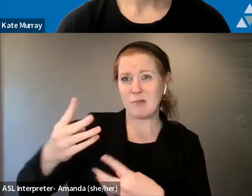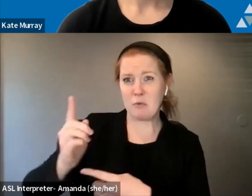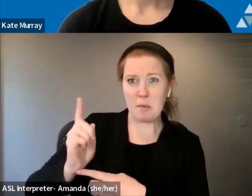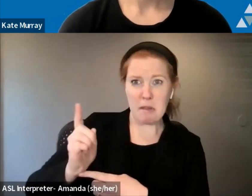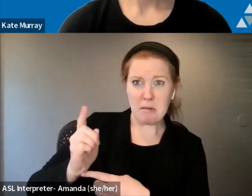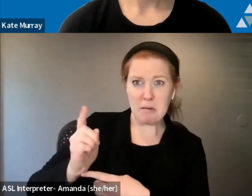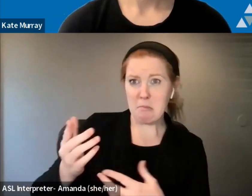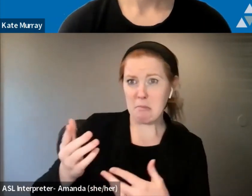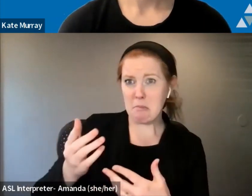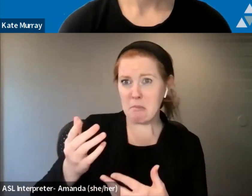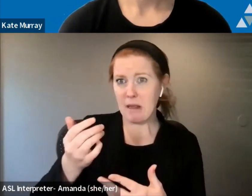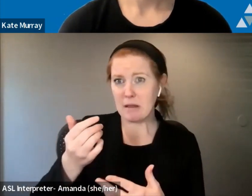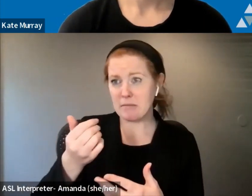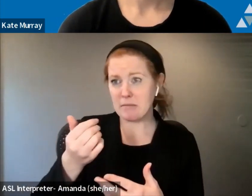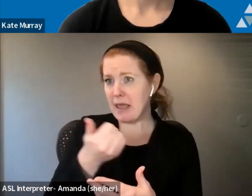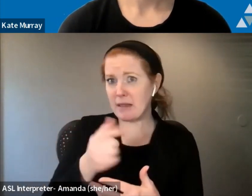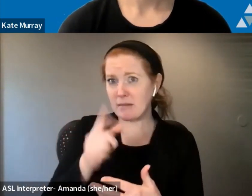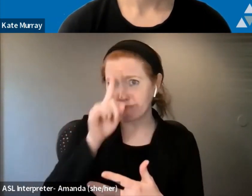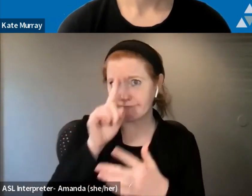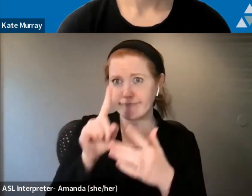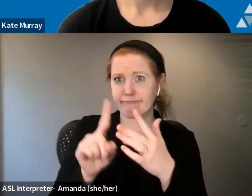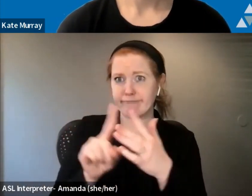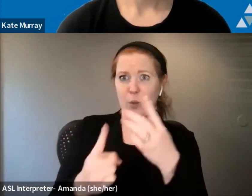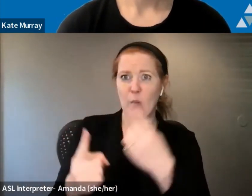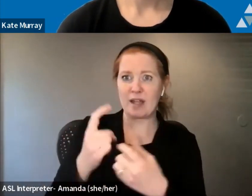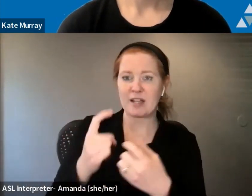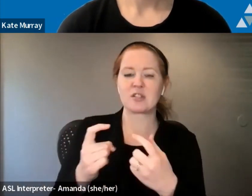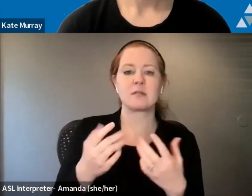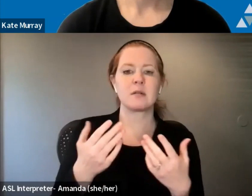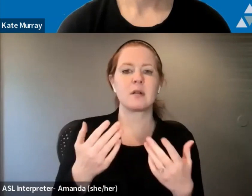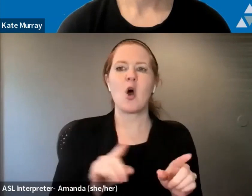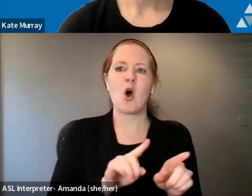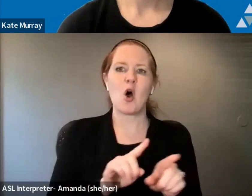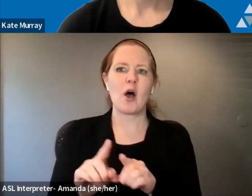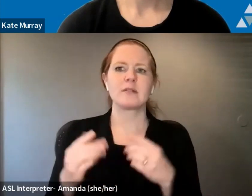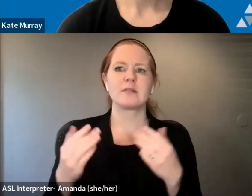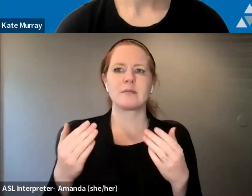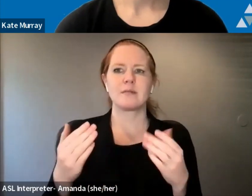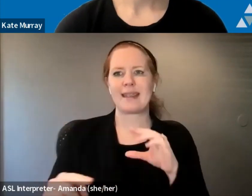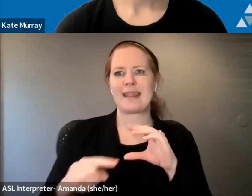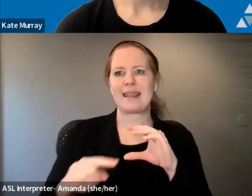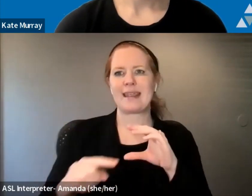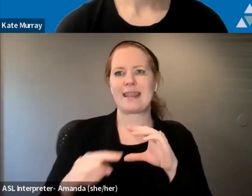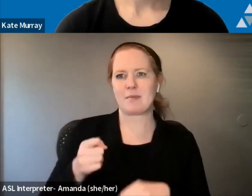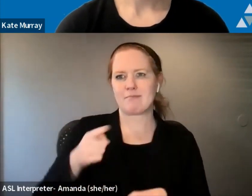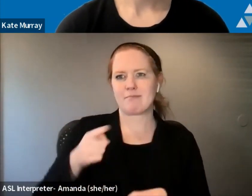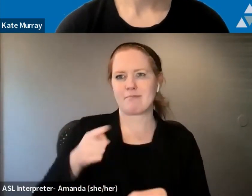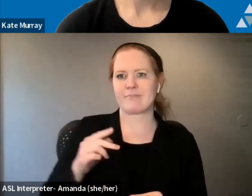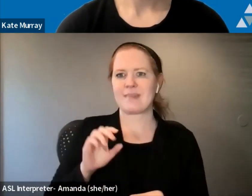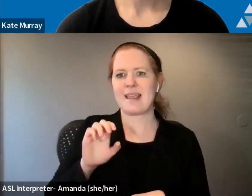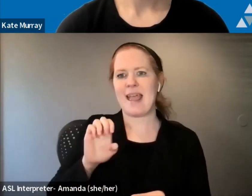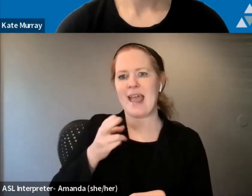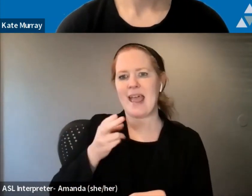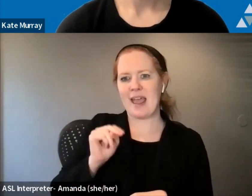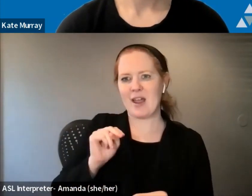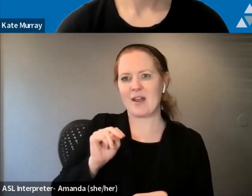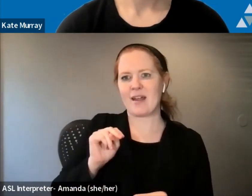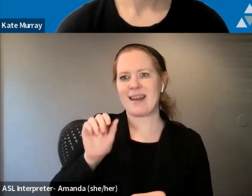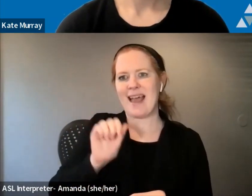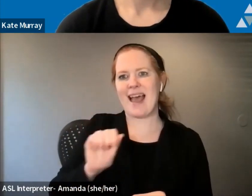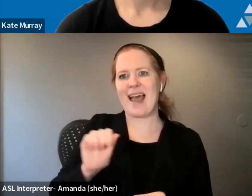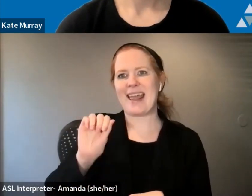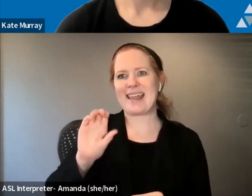you have additional questions. And you can also email those of us, Erin and I at ACL.